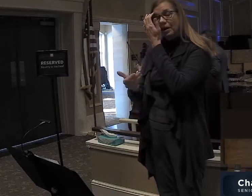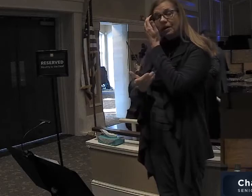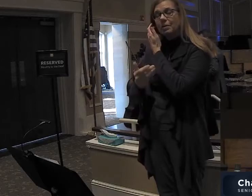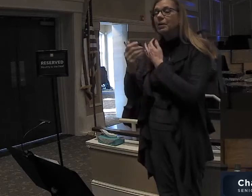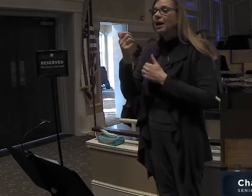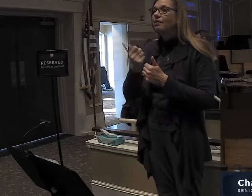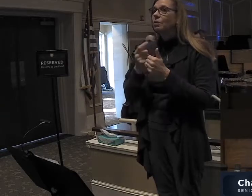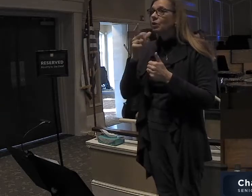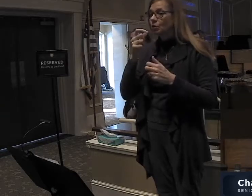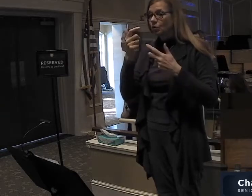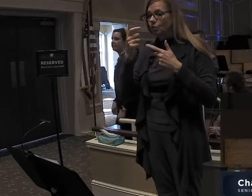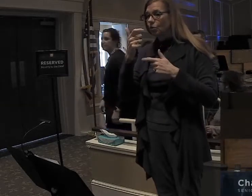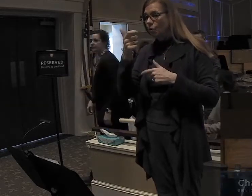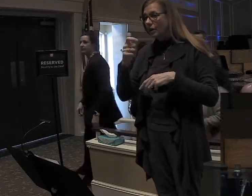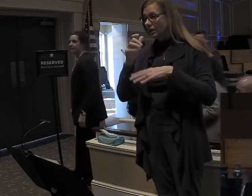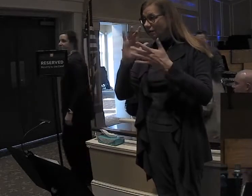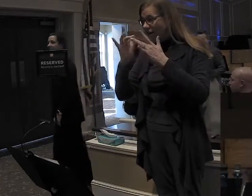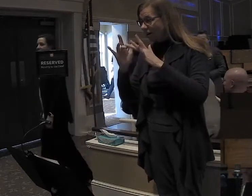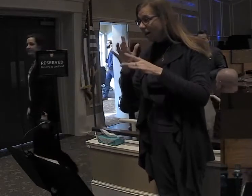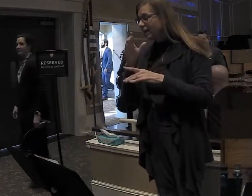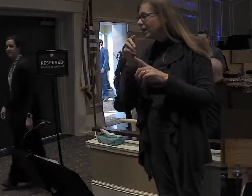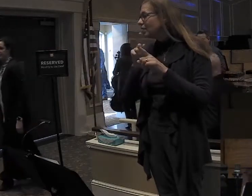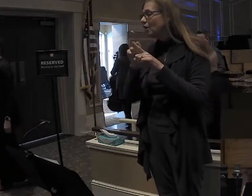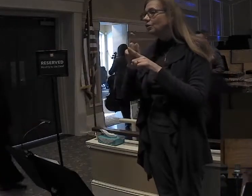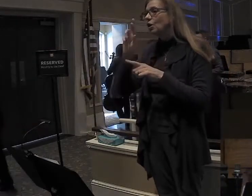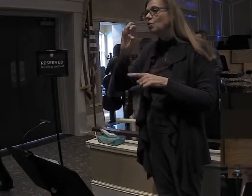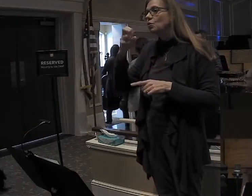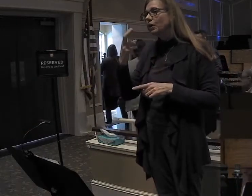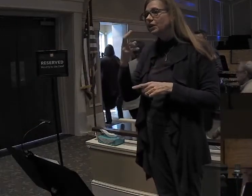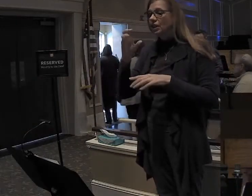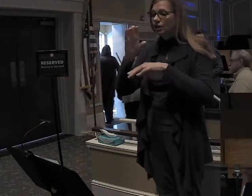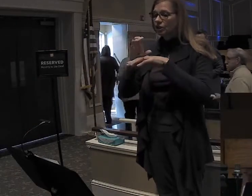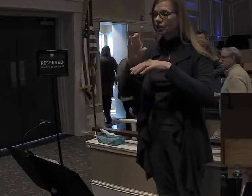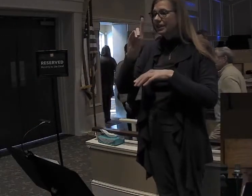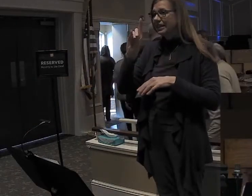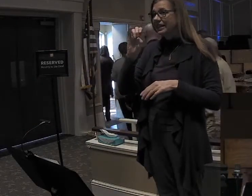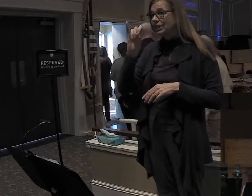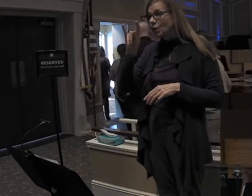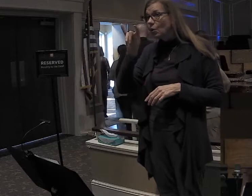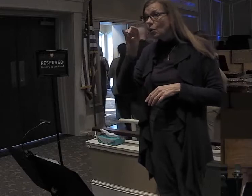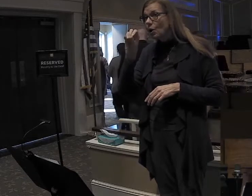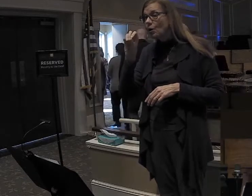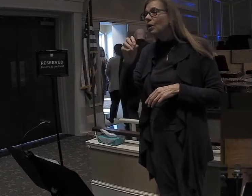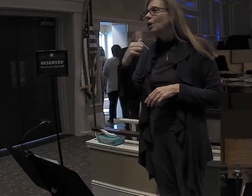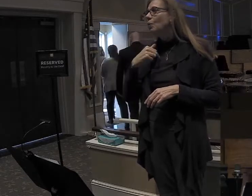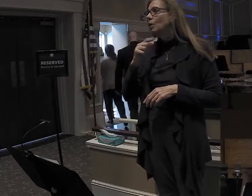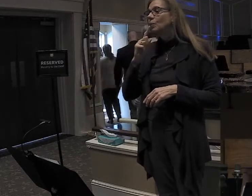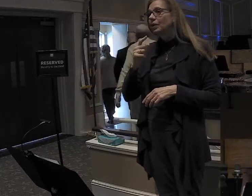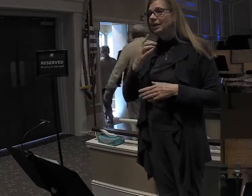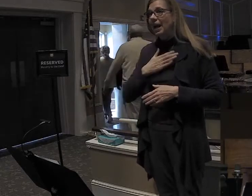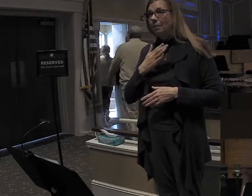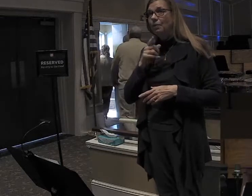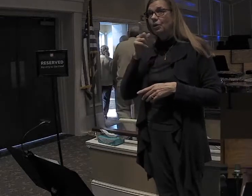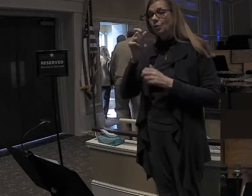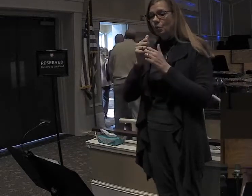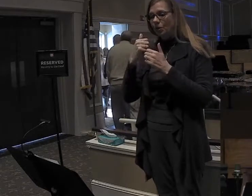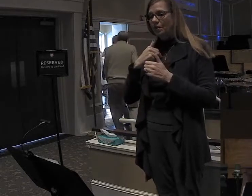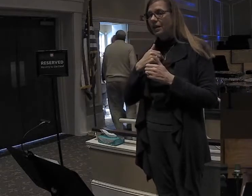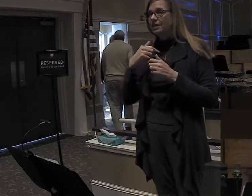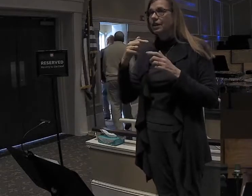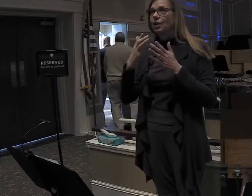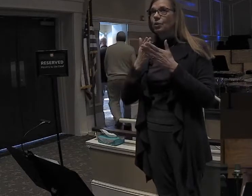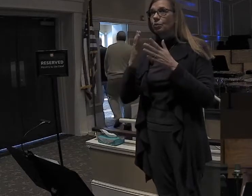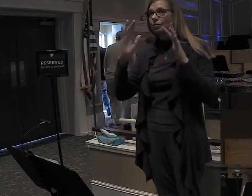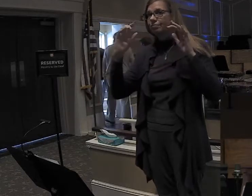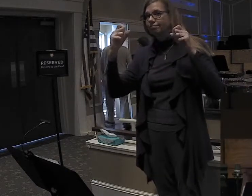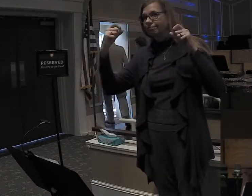joining us online and also Reach Church DeSoto. We're grateful to have you with us this morning via our live feed and then